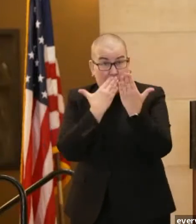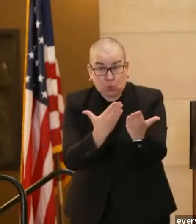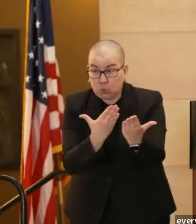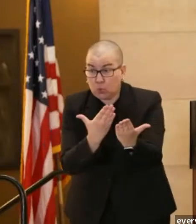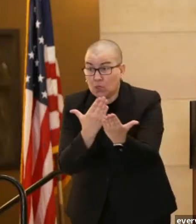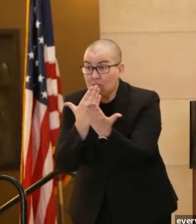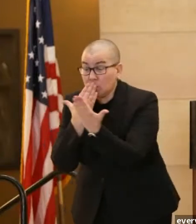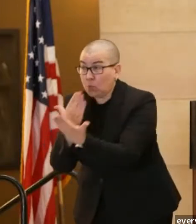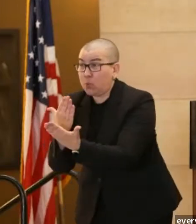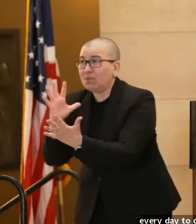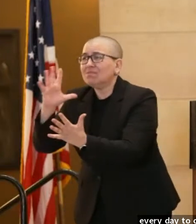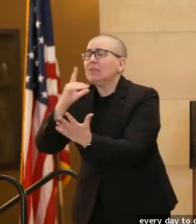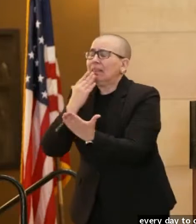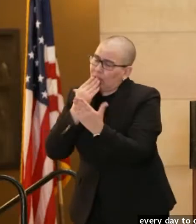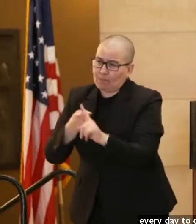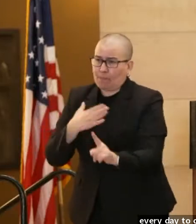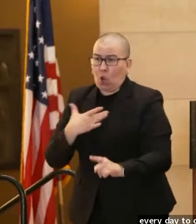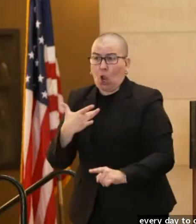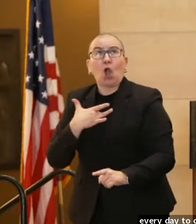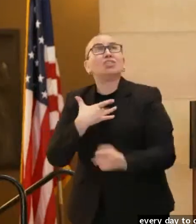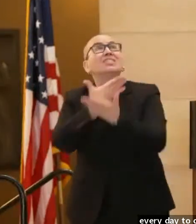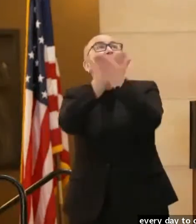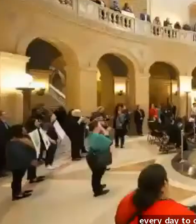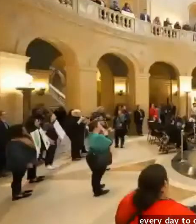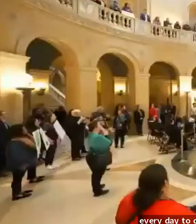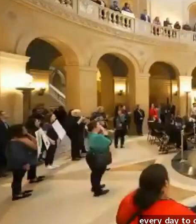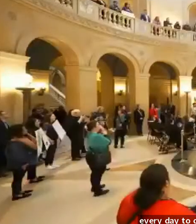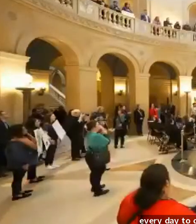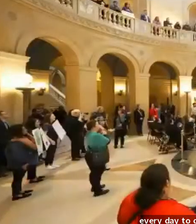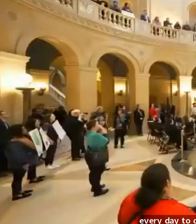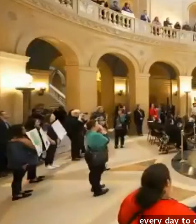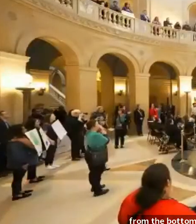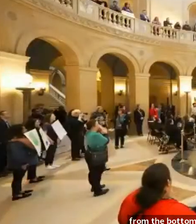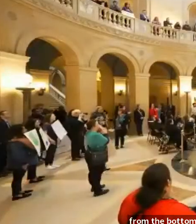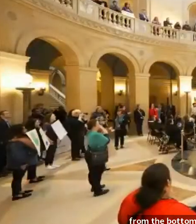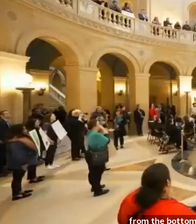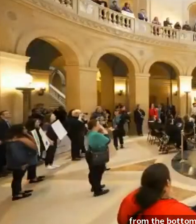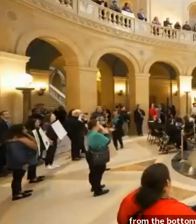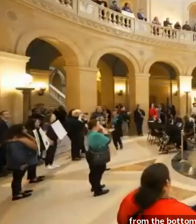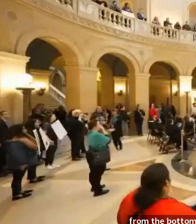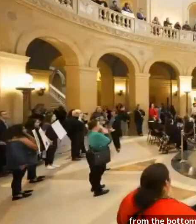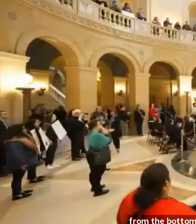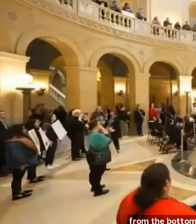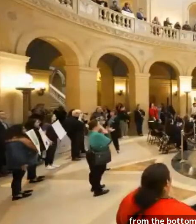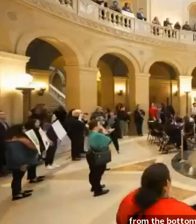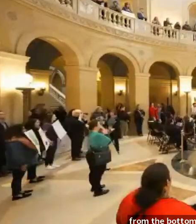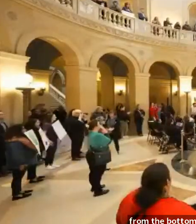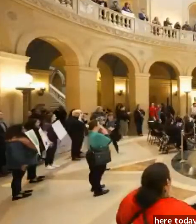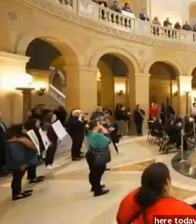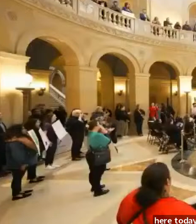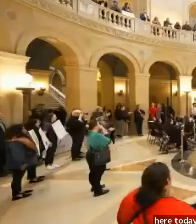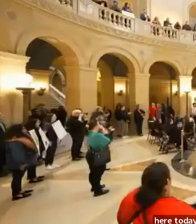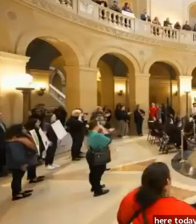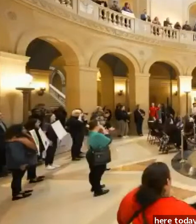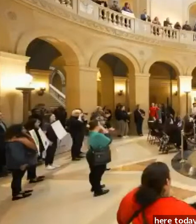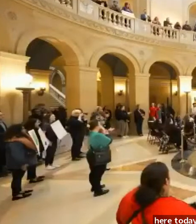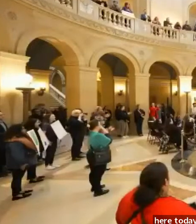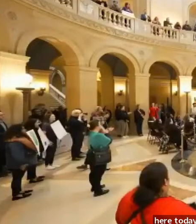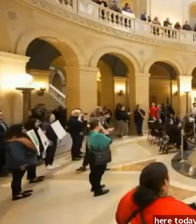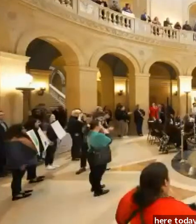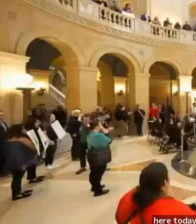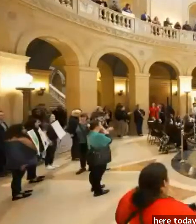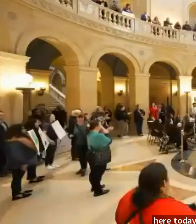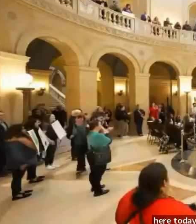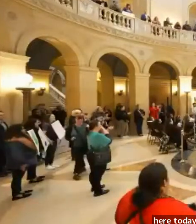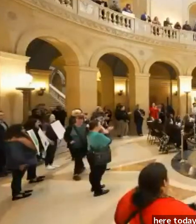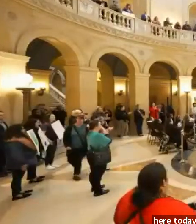people that came here today into this house, into our house. This is our house. And what we're trying to do, okay?